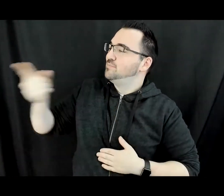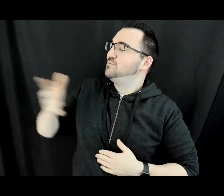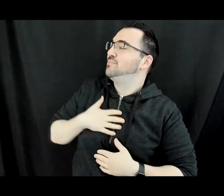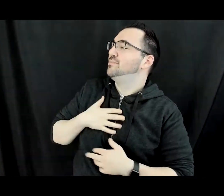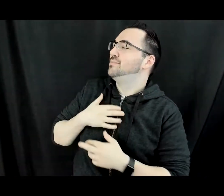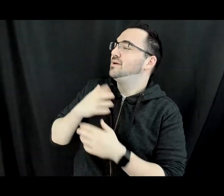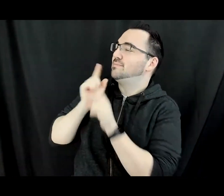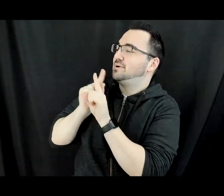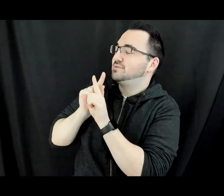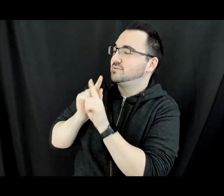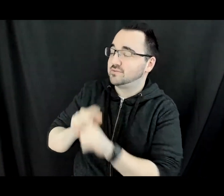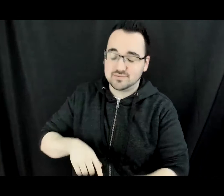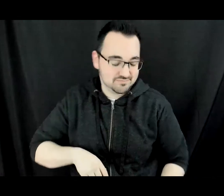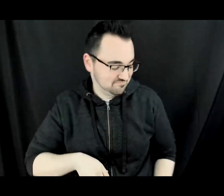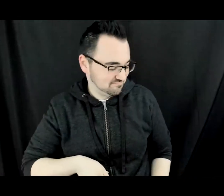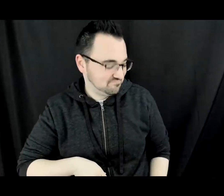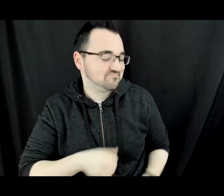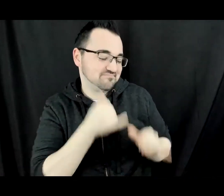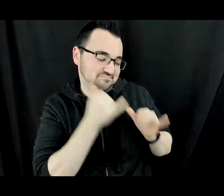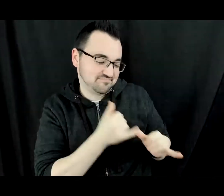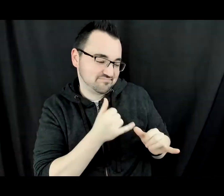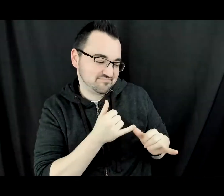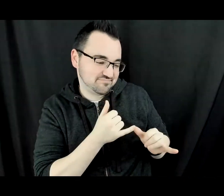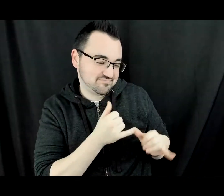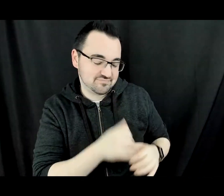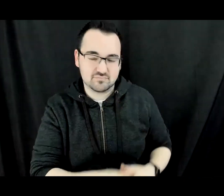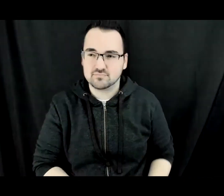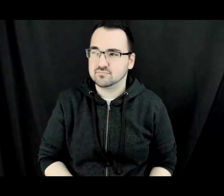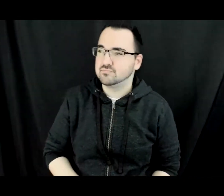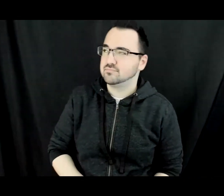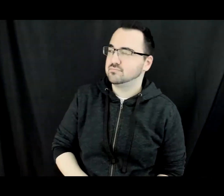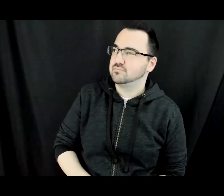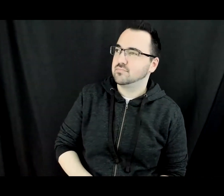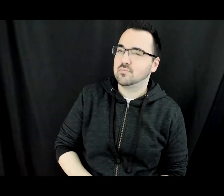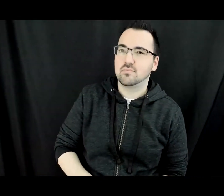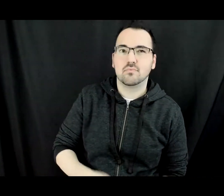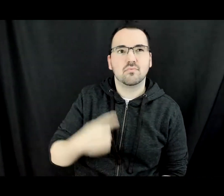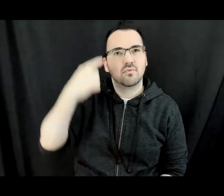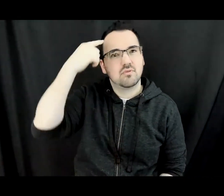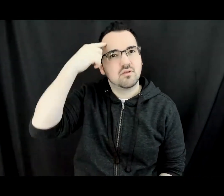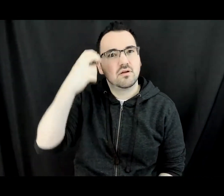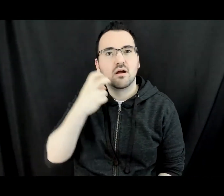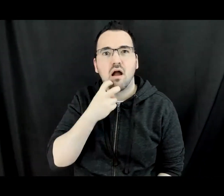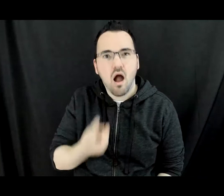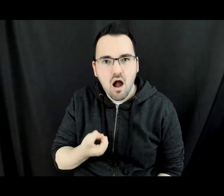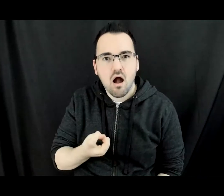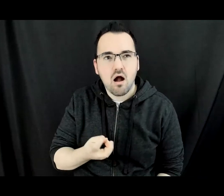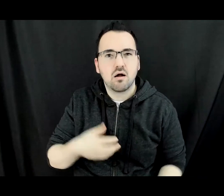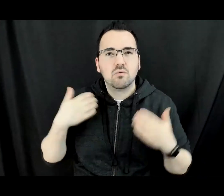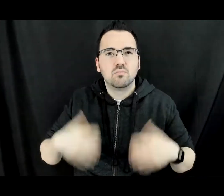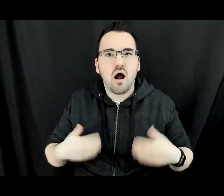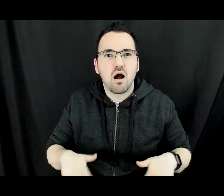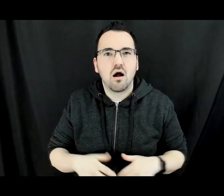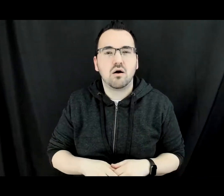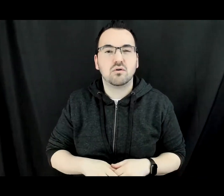expect. He said, "And I'm really glad you're mine." And this is when I learned that great mentor relationships, both parties show up to teach and both parties